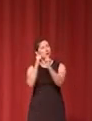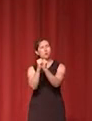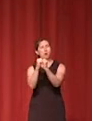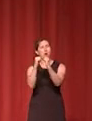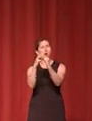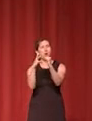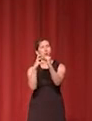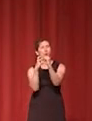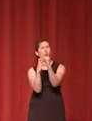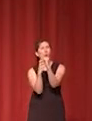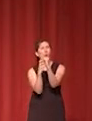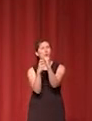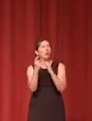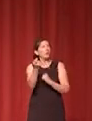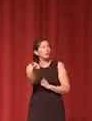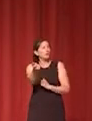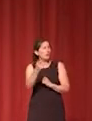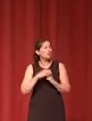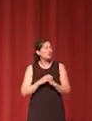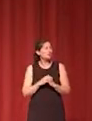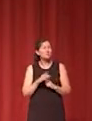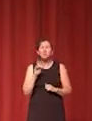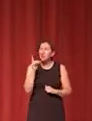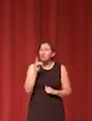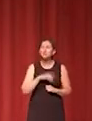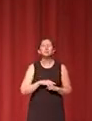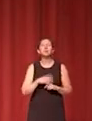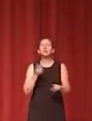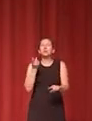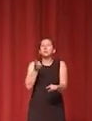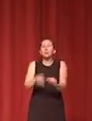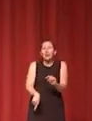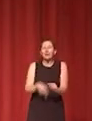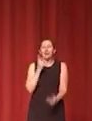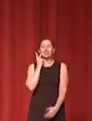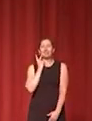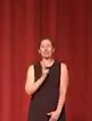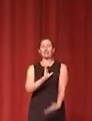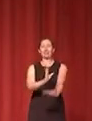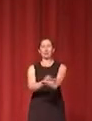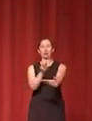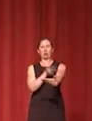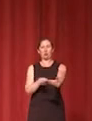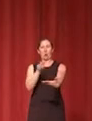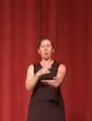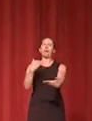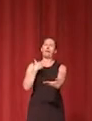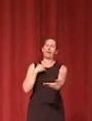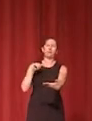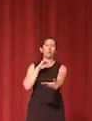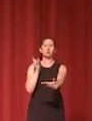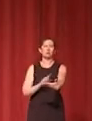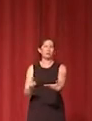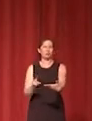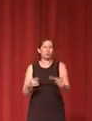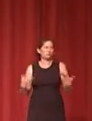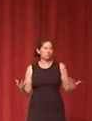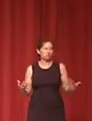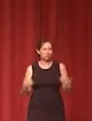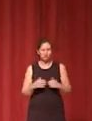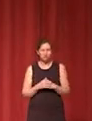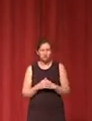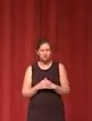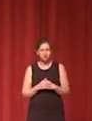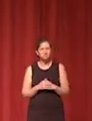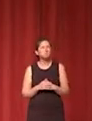can show you, again, the strokes, but it's not going to show you if you do have Alzheimer's, just if you make sure you don't have something